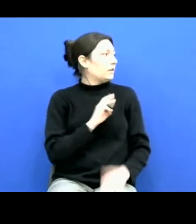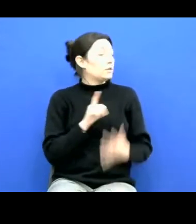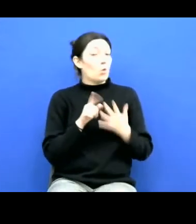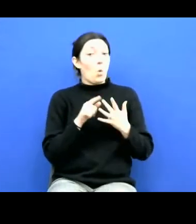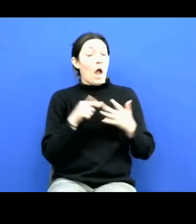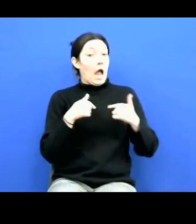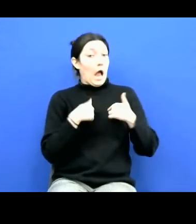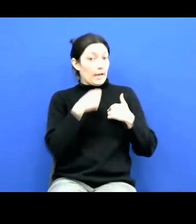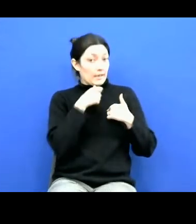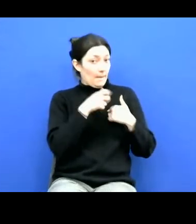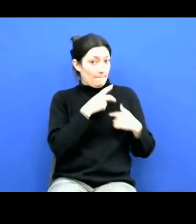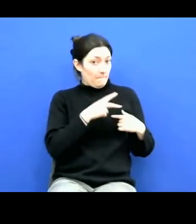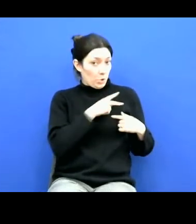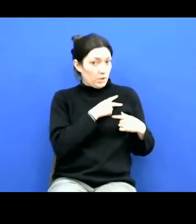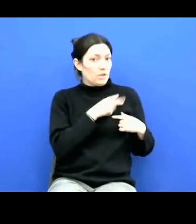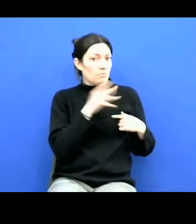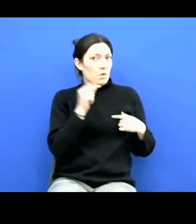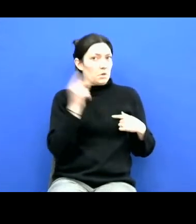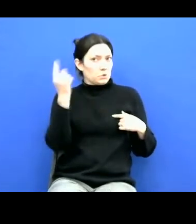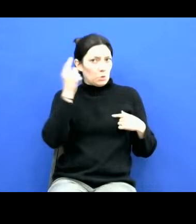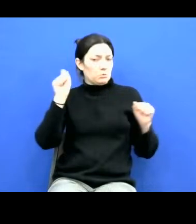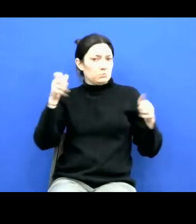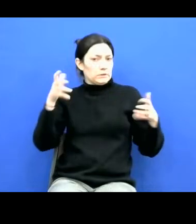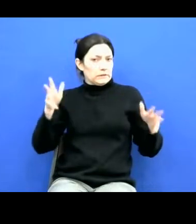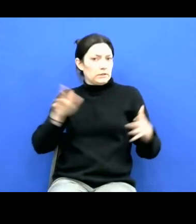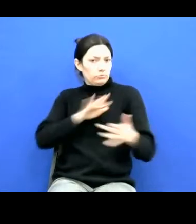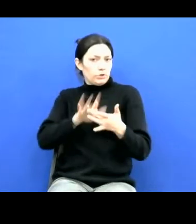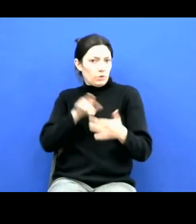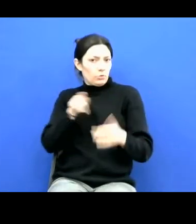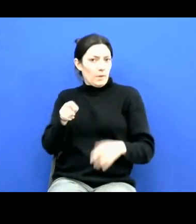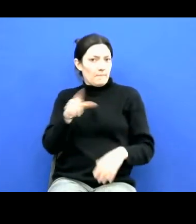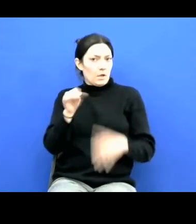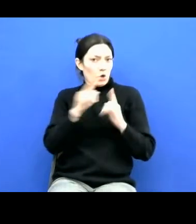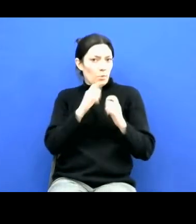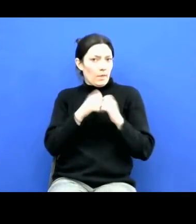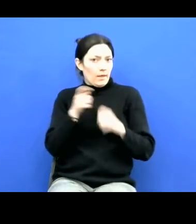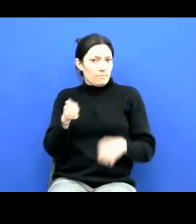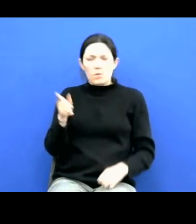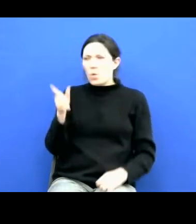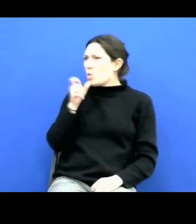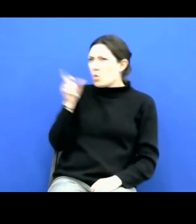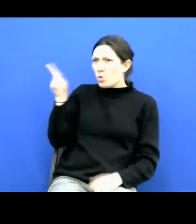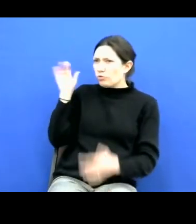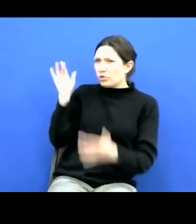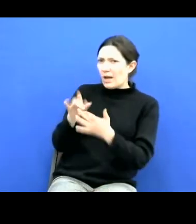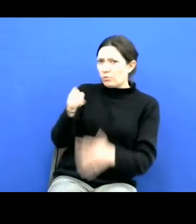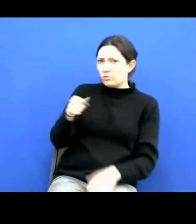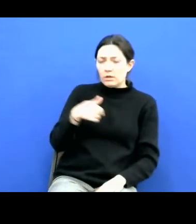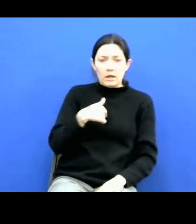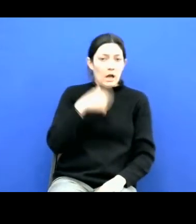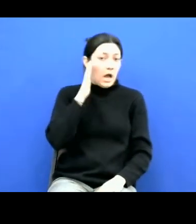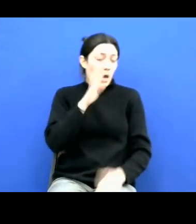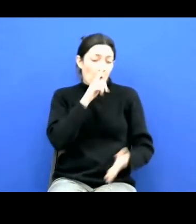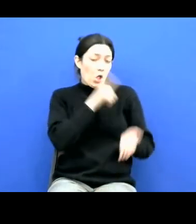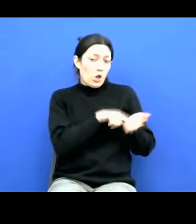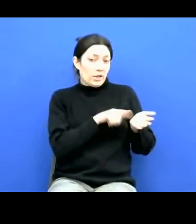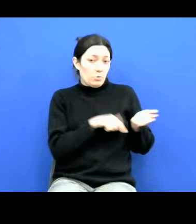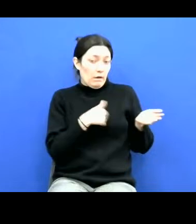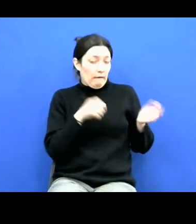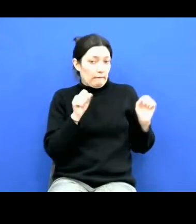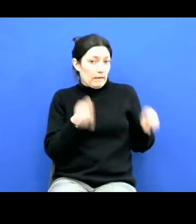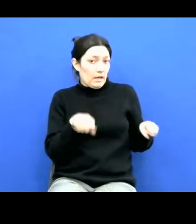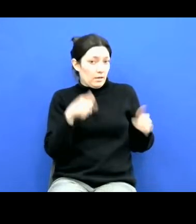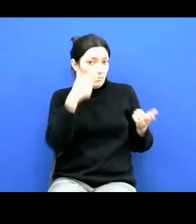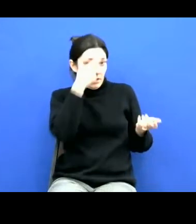didn't personally, that someone had reached out to him and talked to him. Who is that person? I will have to go back and look into it.